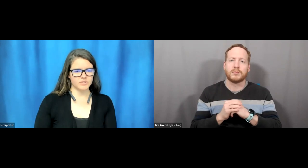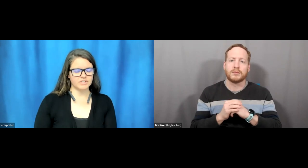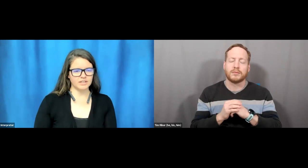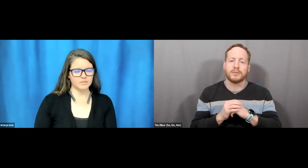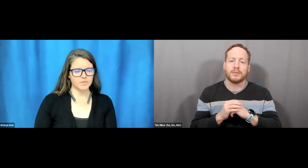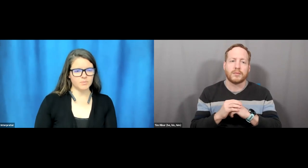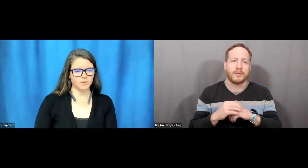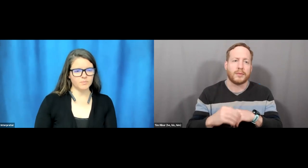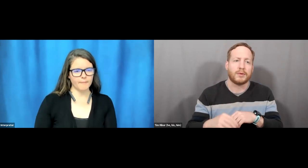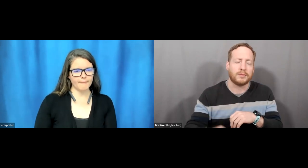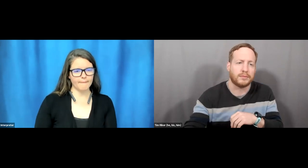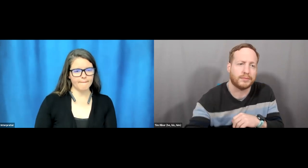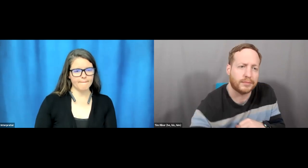diversity in people.